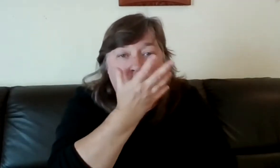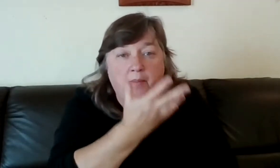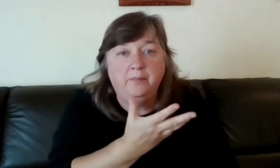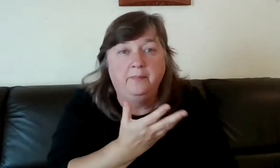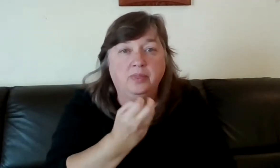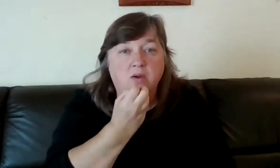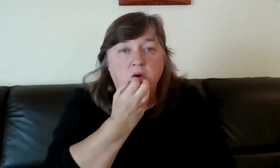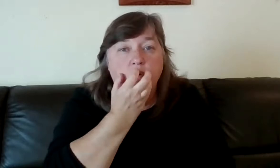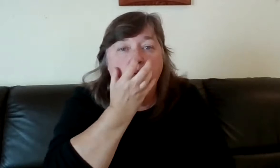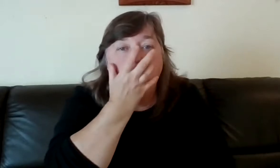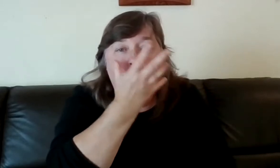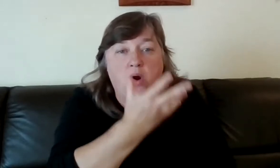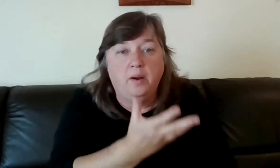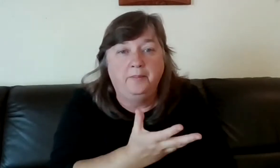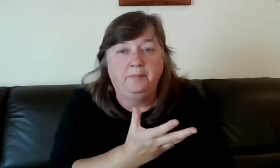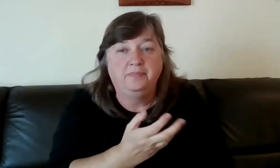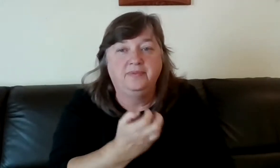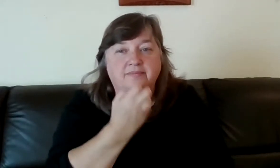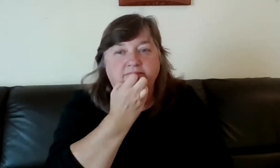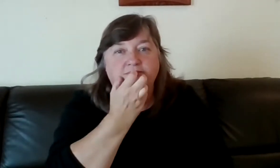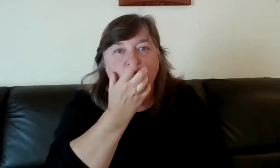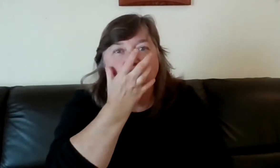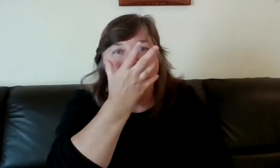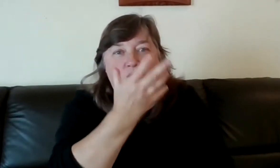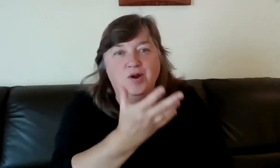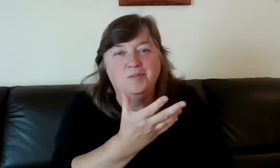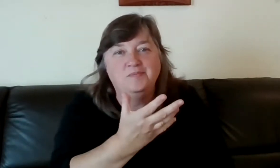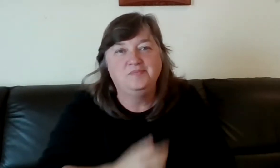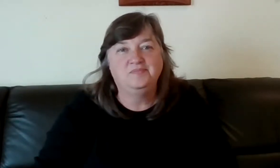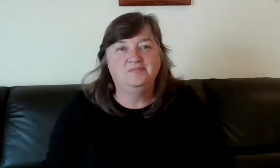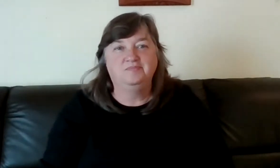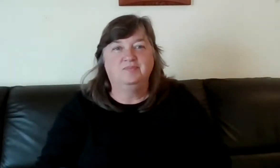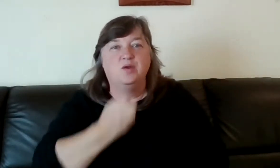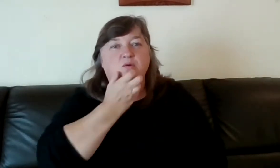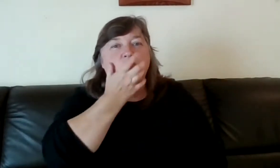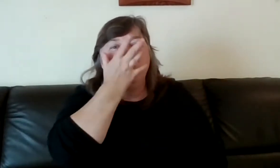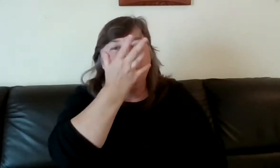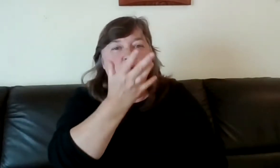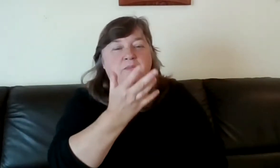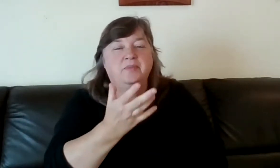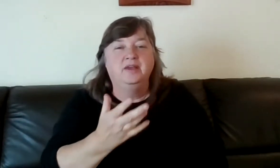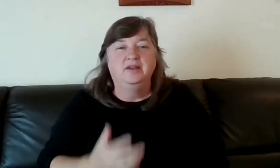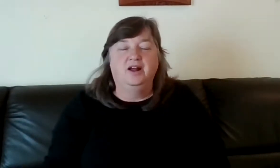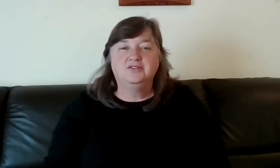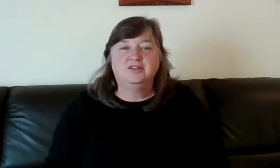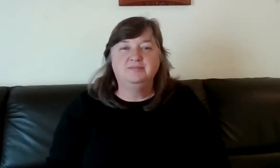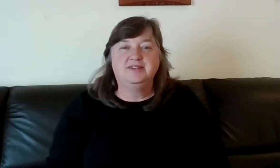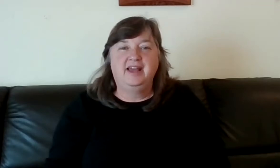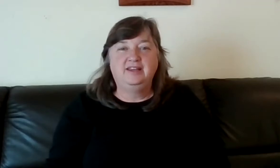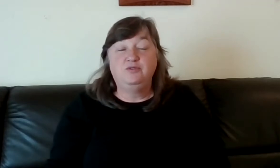warm, warm, warm, warm. Also comes in handy if you want